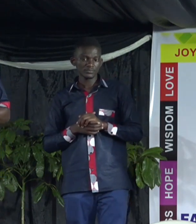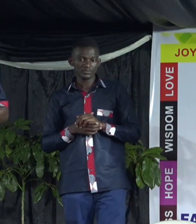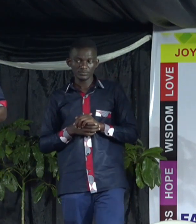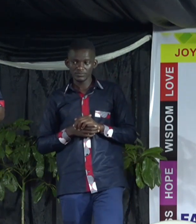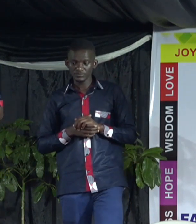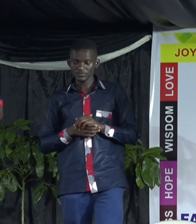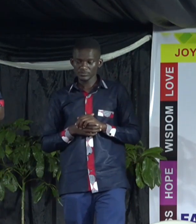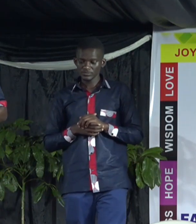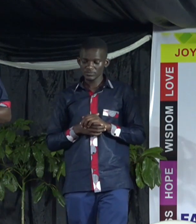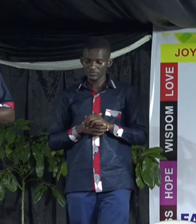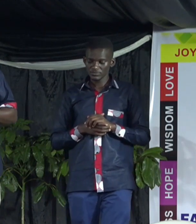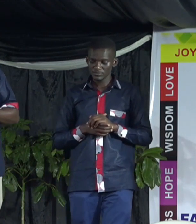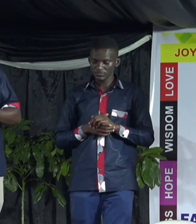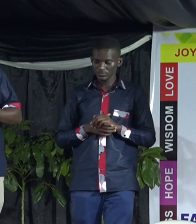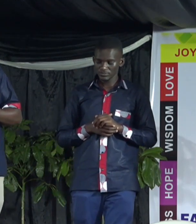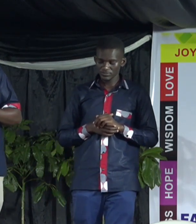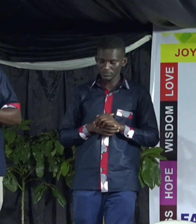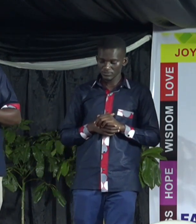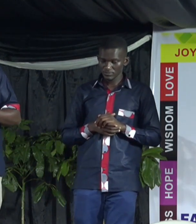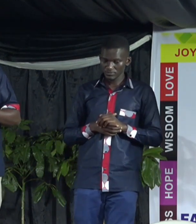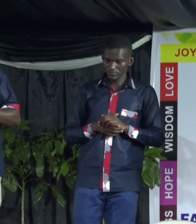Vunula. Nti bajja gy'oli nga